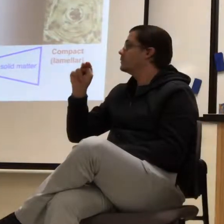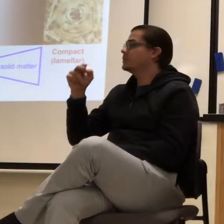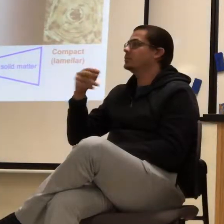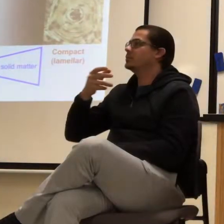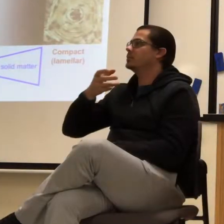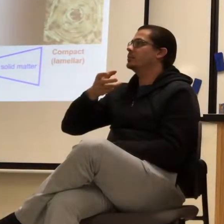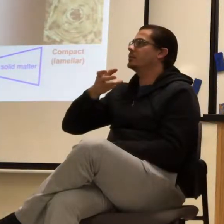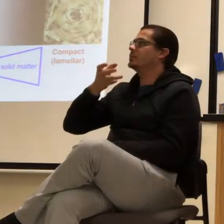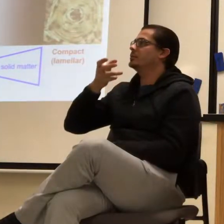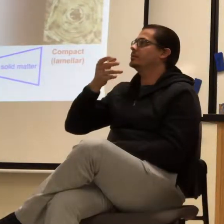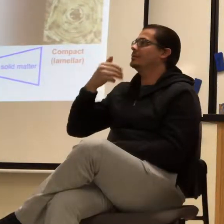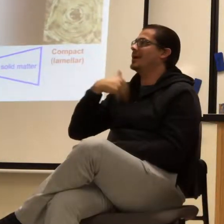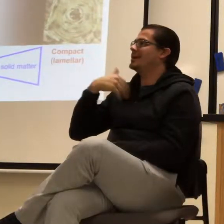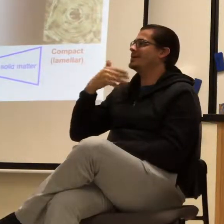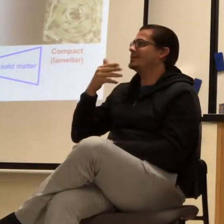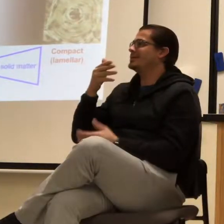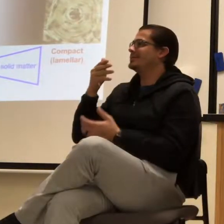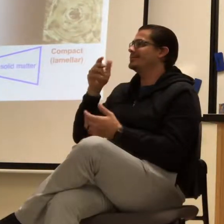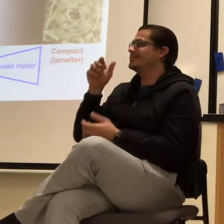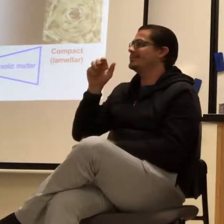tiny trabecular struts.